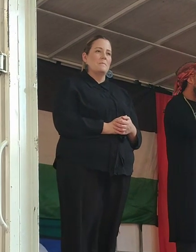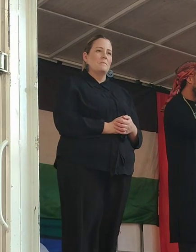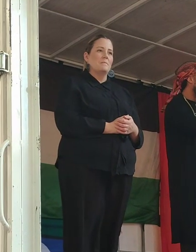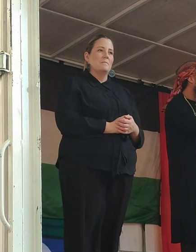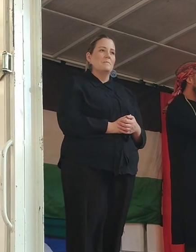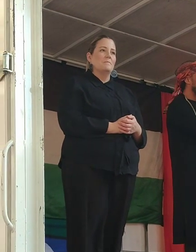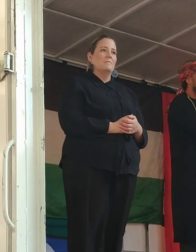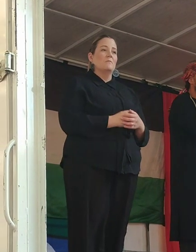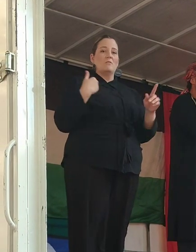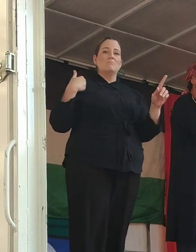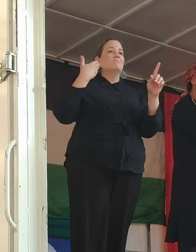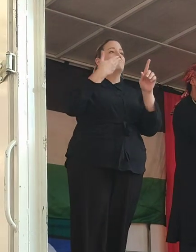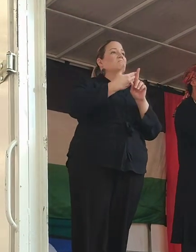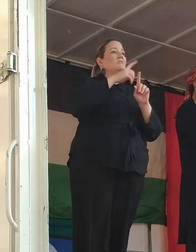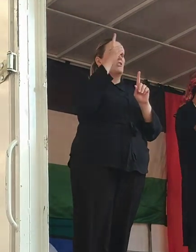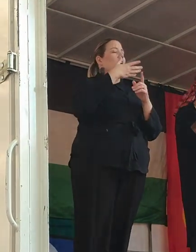Tomorrow we're all going to be free.